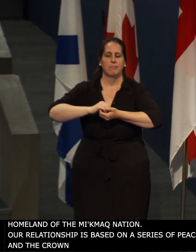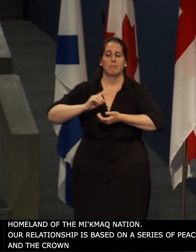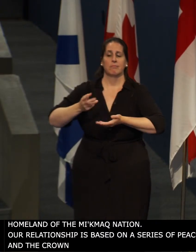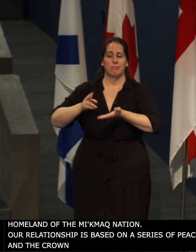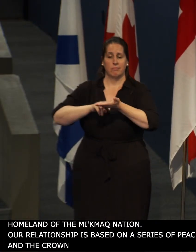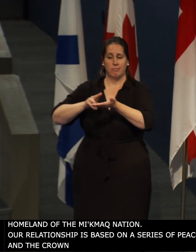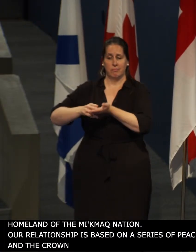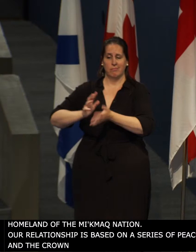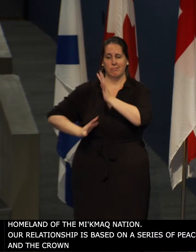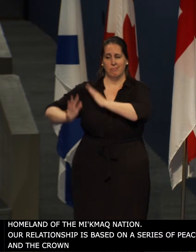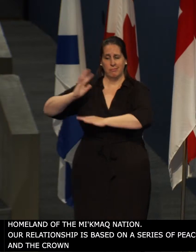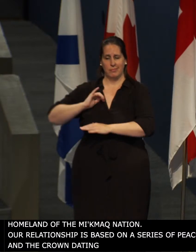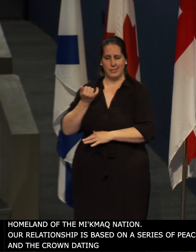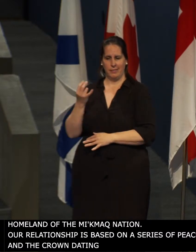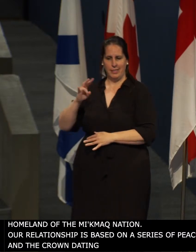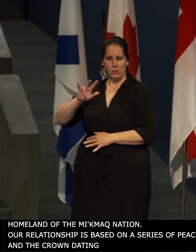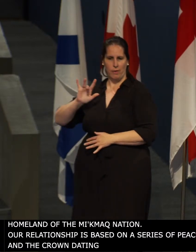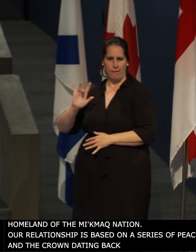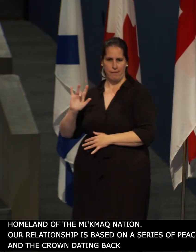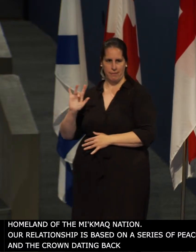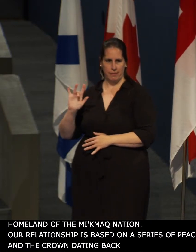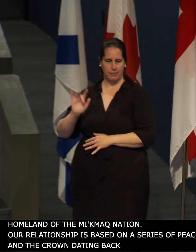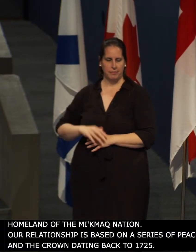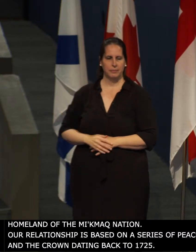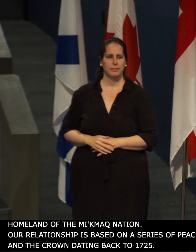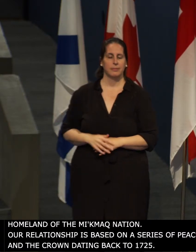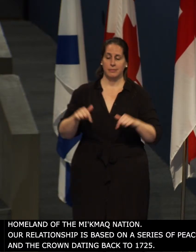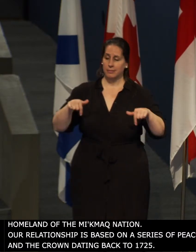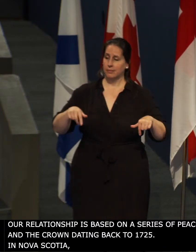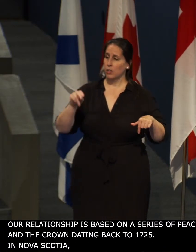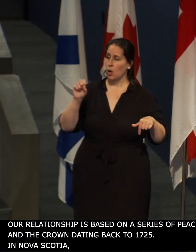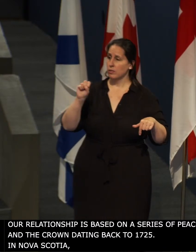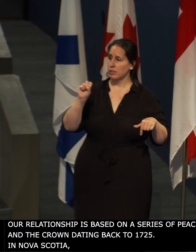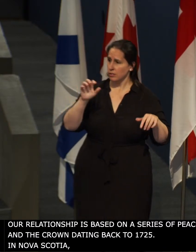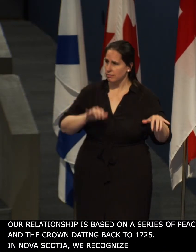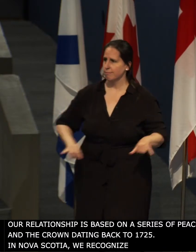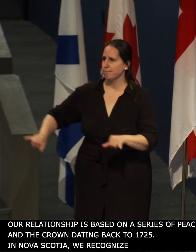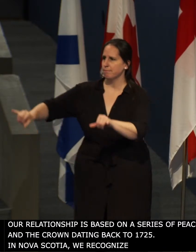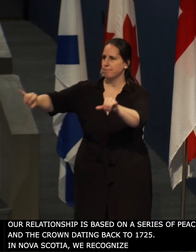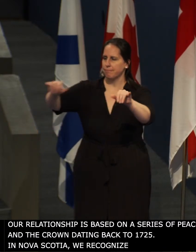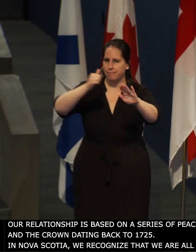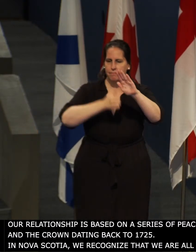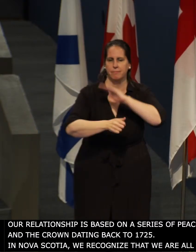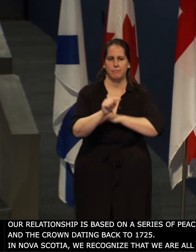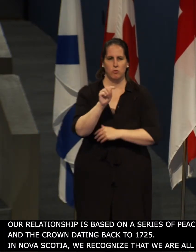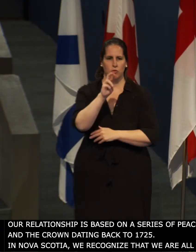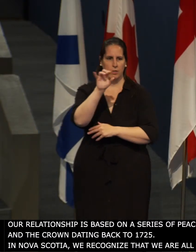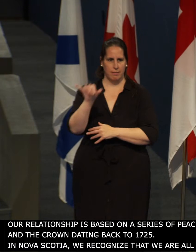to 1725. In Nova Scotia, we recognize that we are all treaty people.